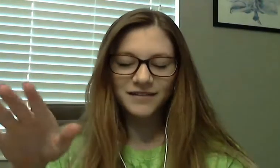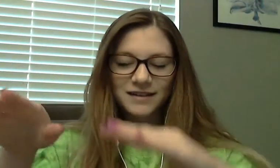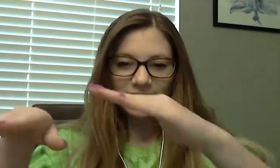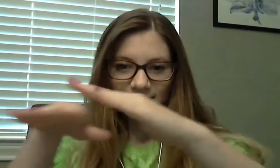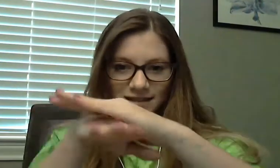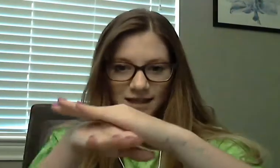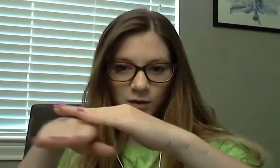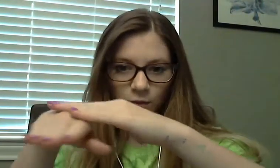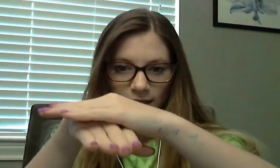sandwich.